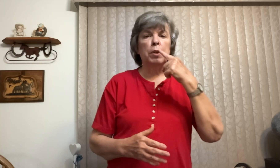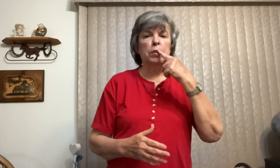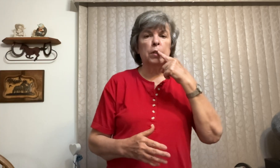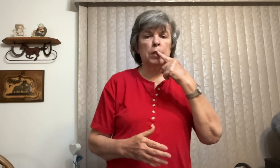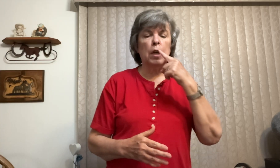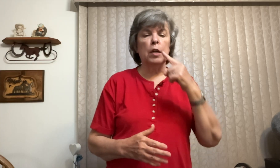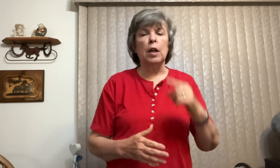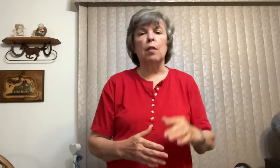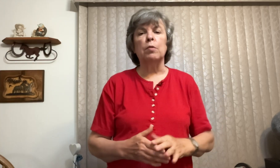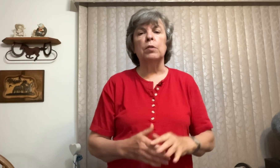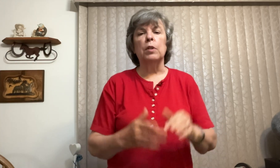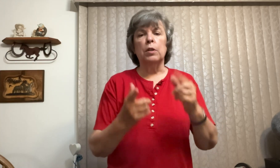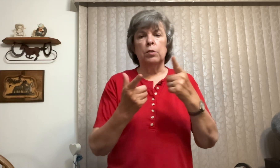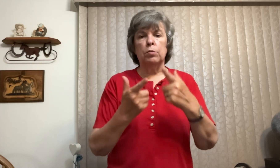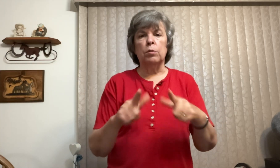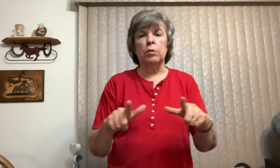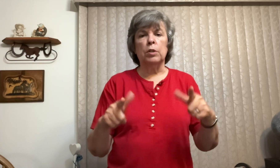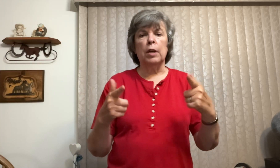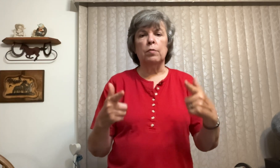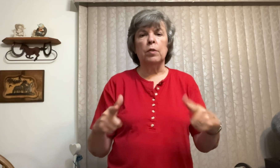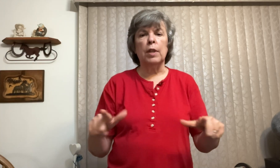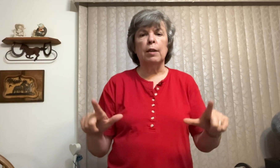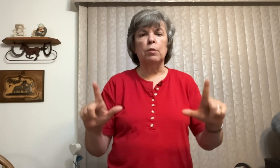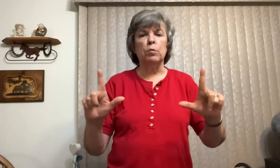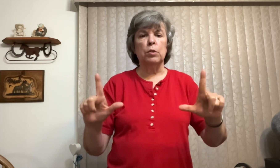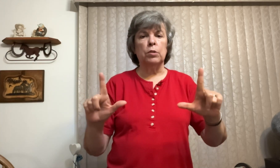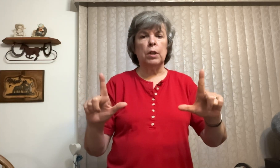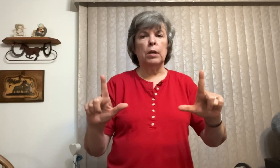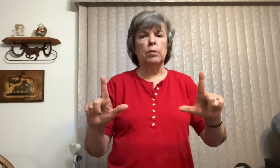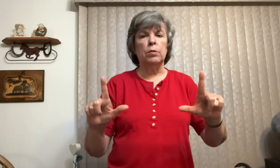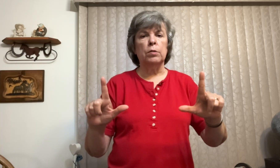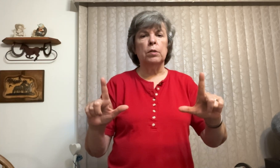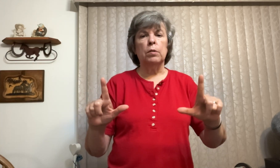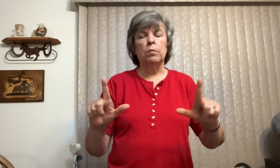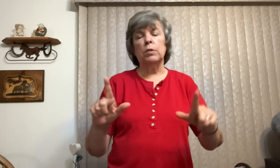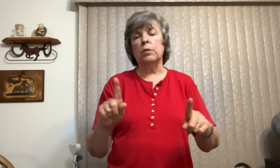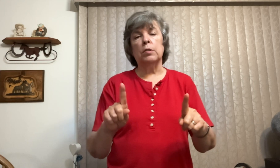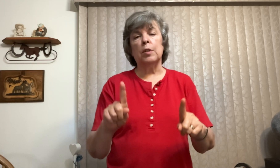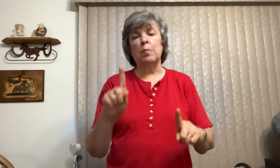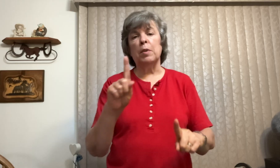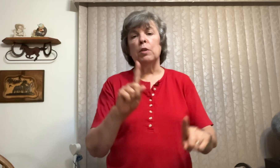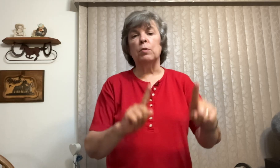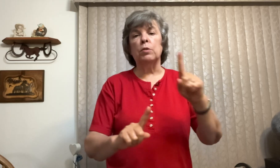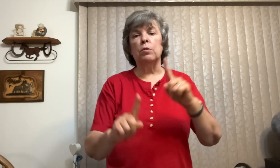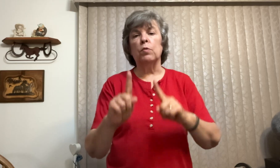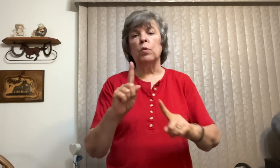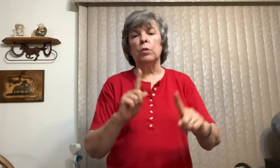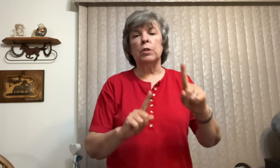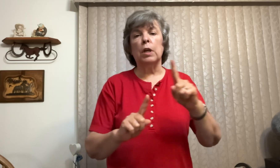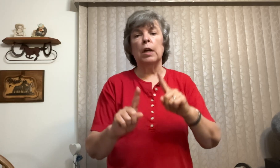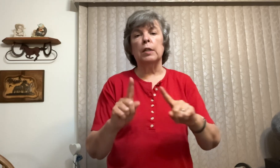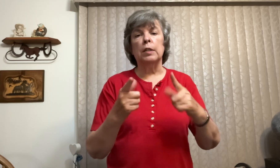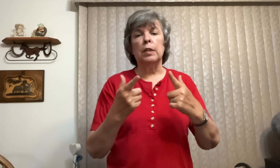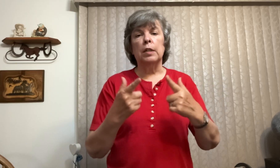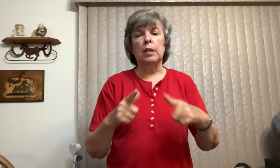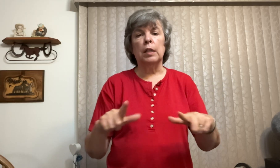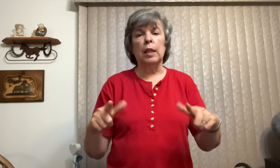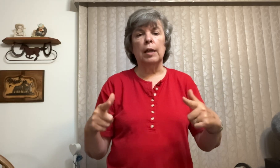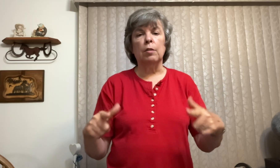to the tongue. I would do the sign for language, which is L's. This is the same thing you would do for sign